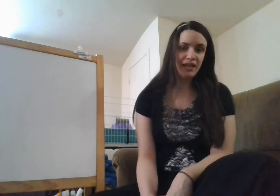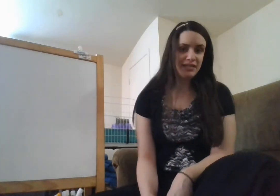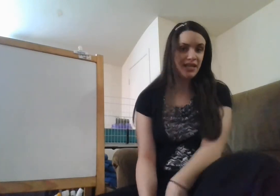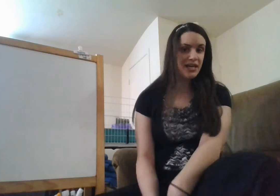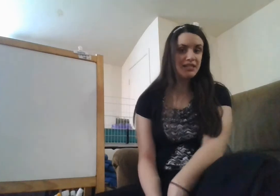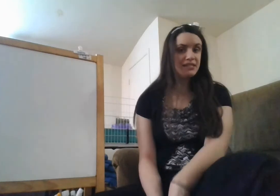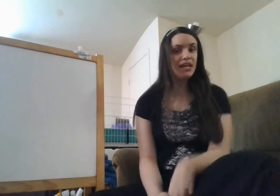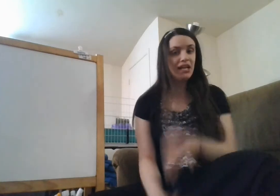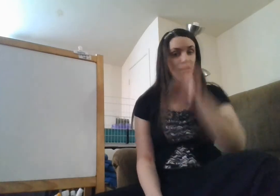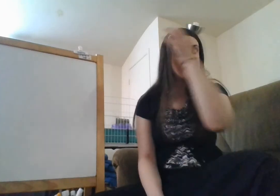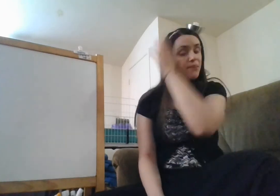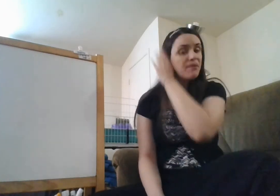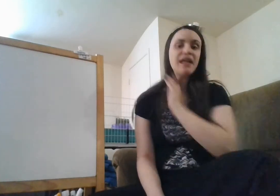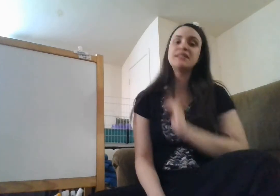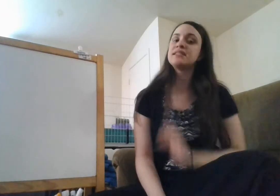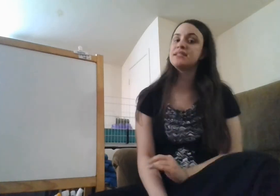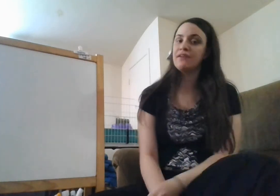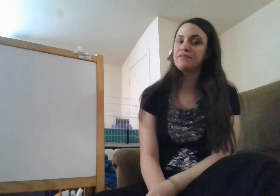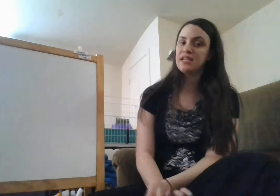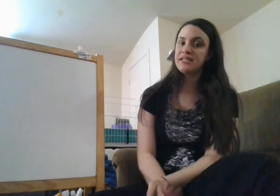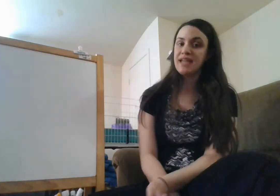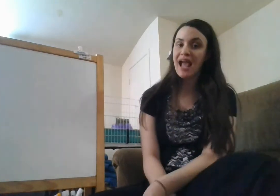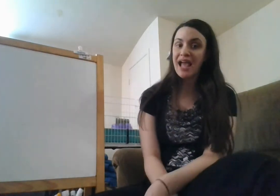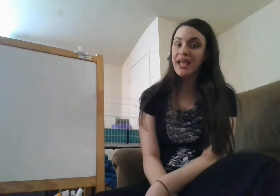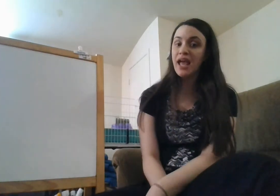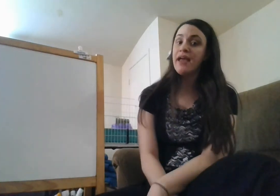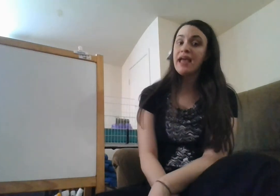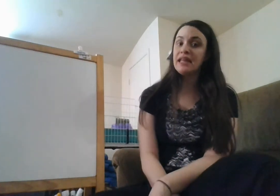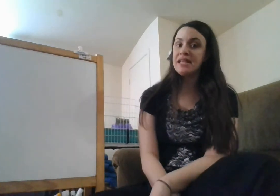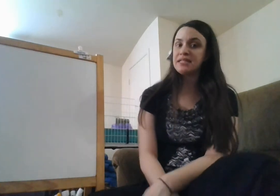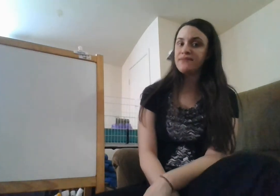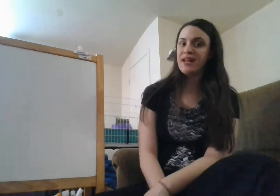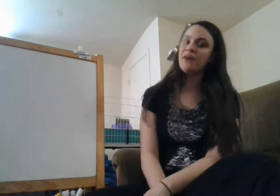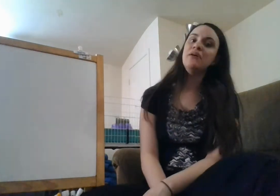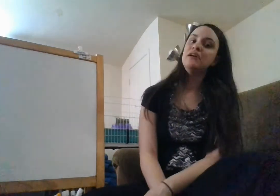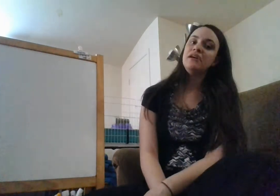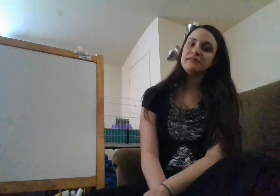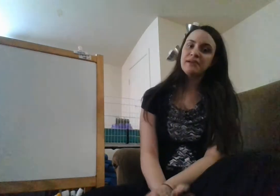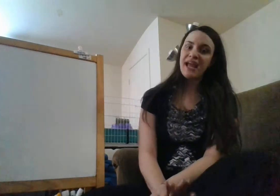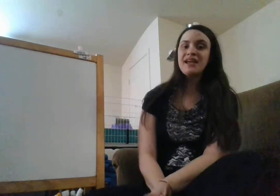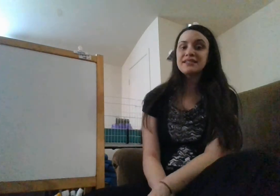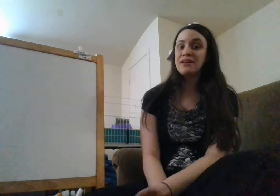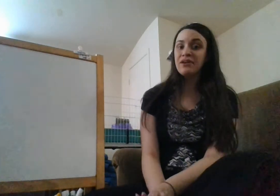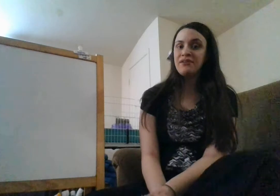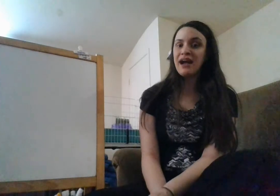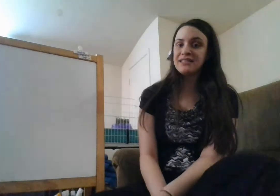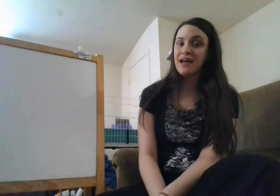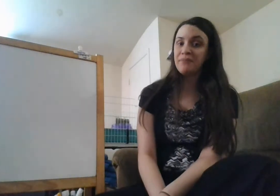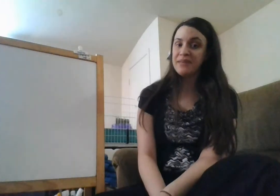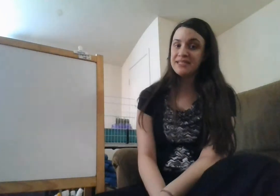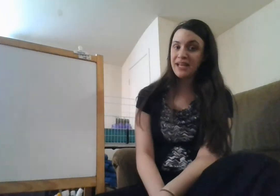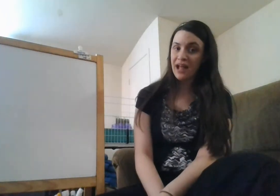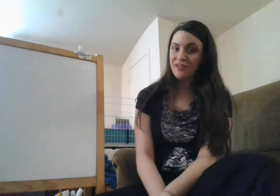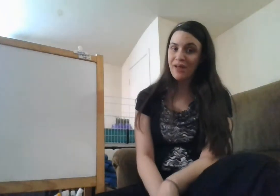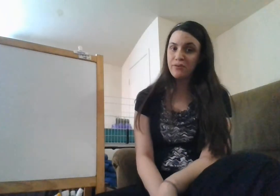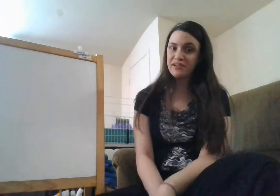to continue with some of that stuff today in this video. Okay, so can you guys help me sing hello?